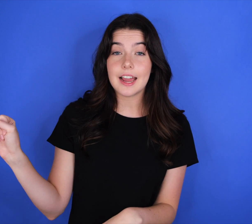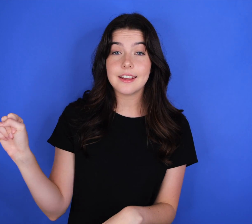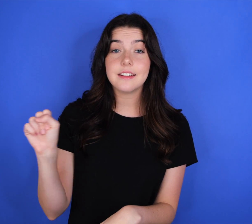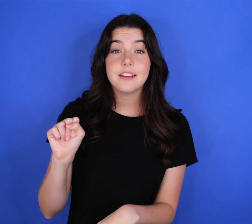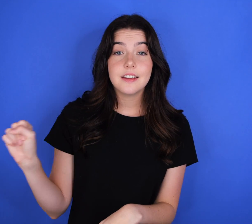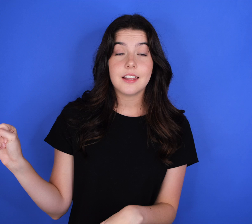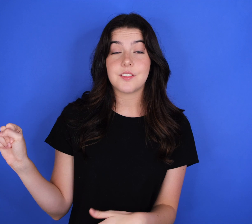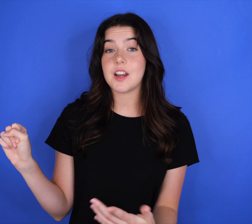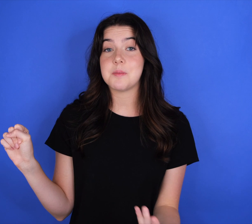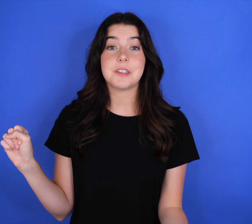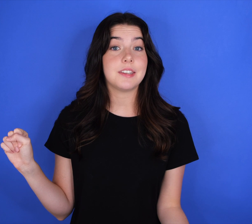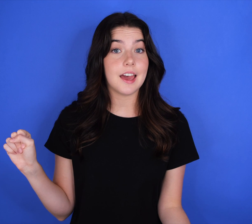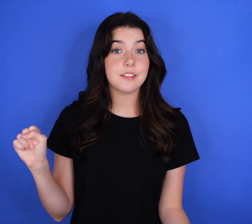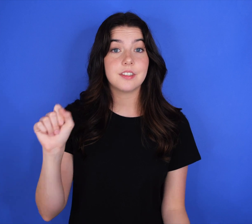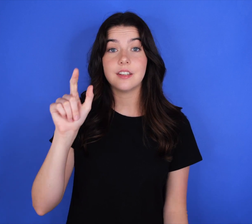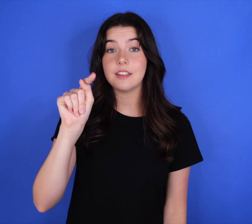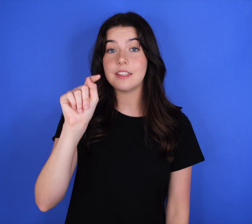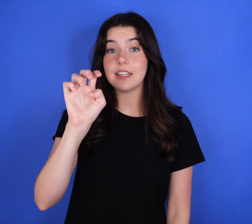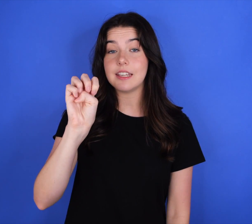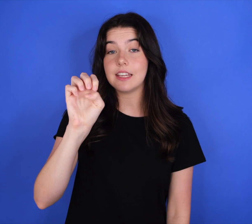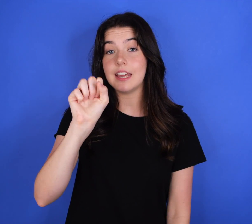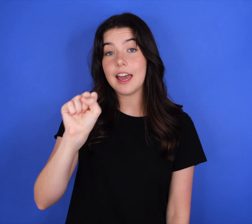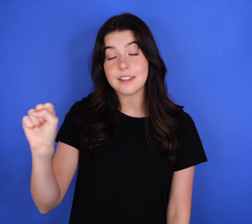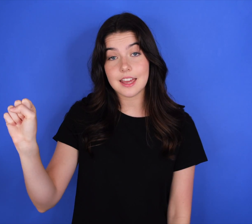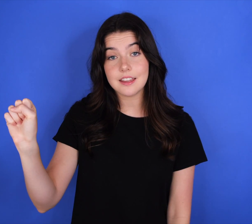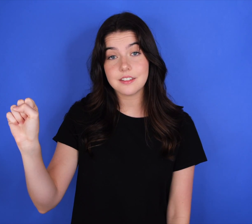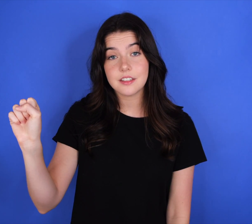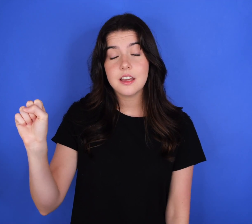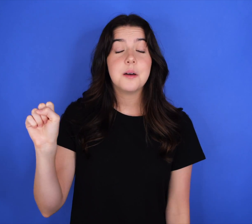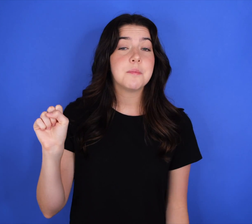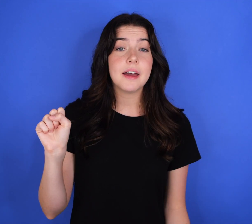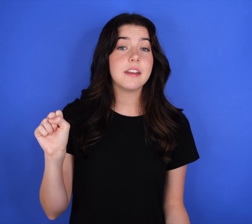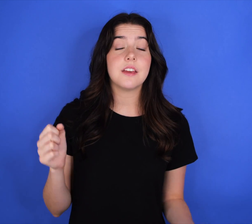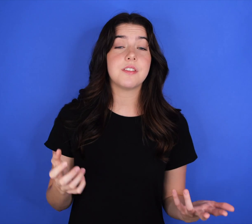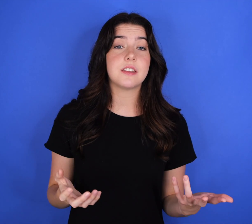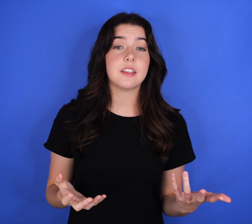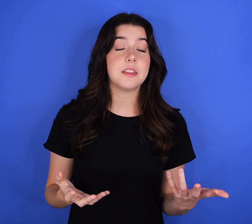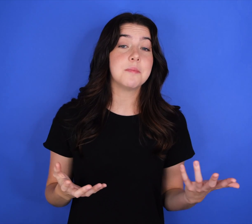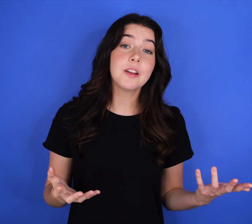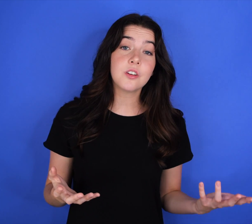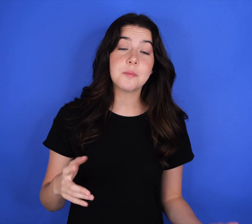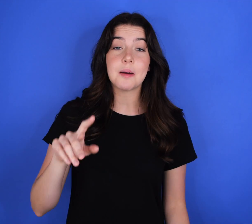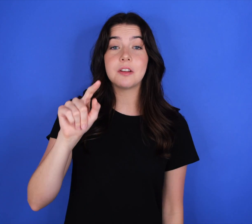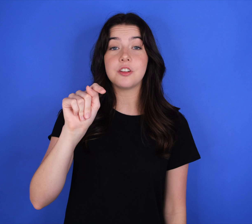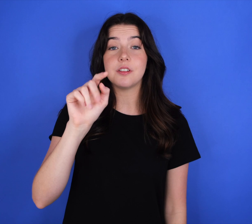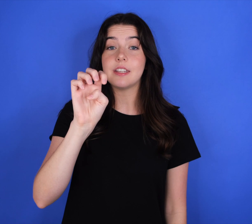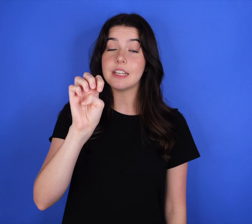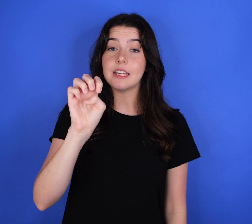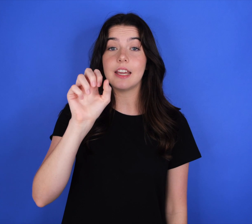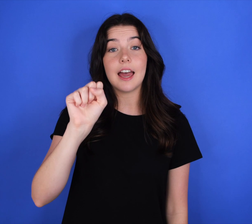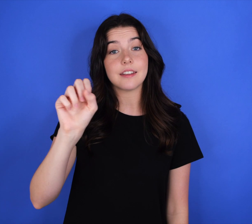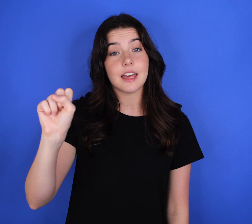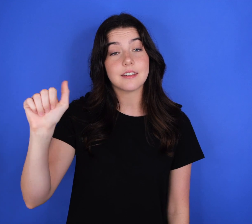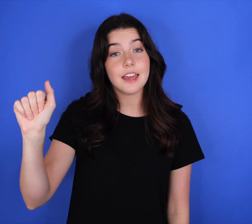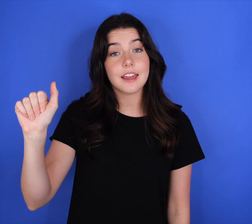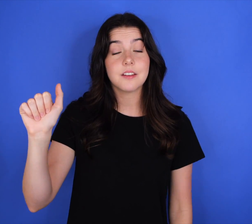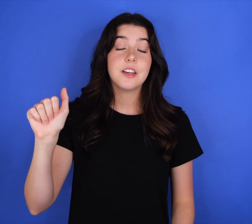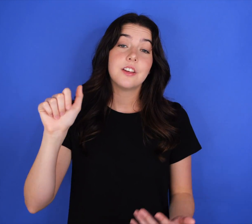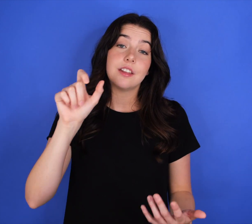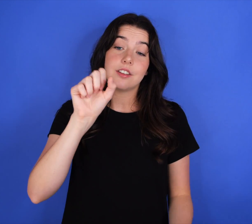it, like if your name is Tess, T-E-S-S. But if it's in the middle, you might want to do T-E-S-S-A, kind